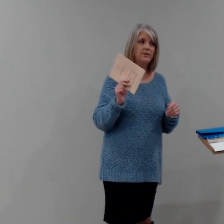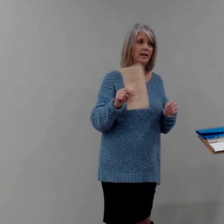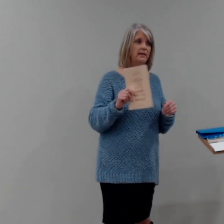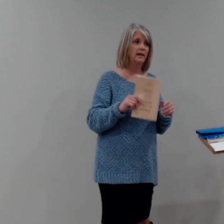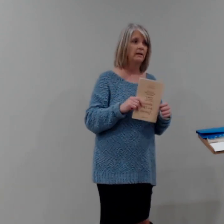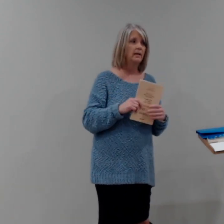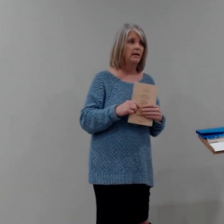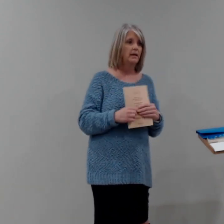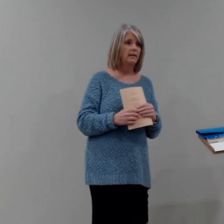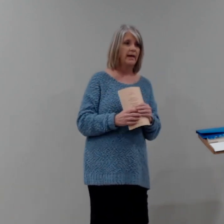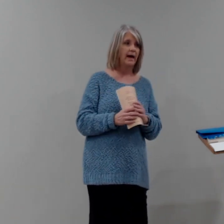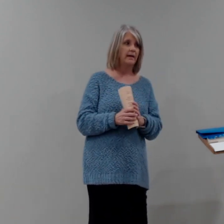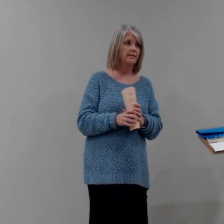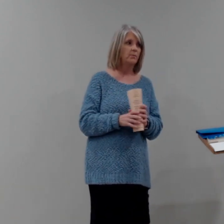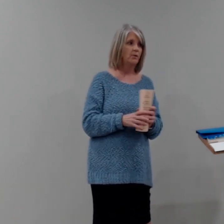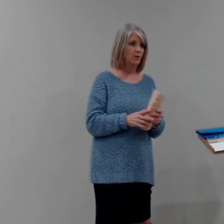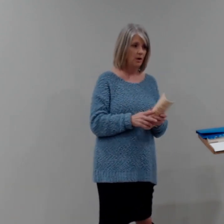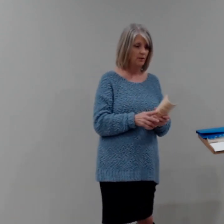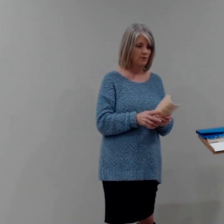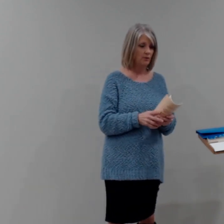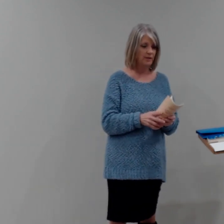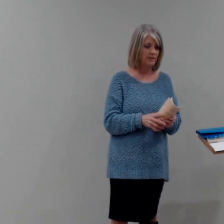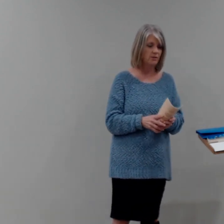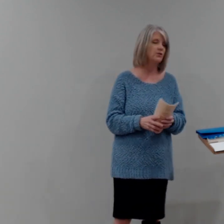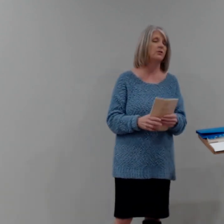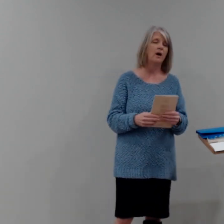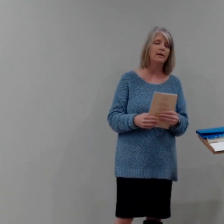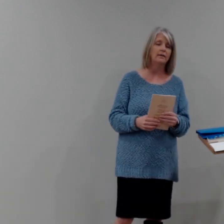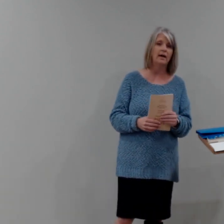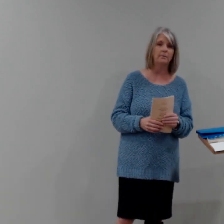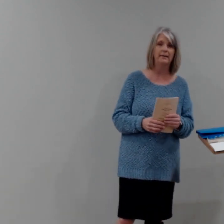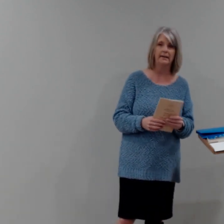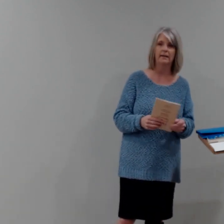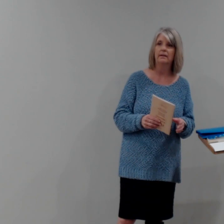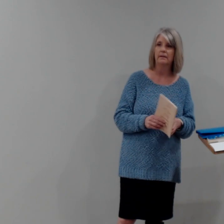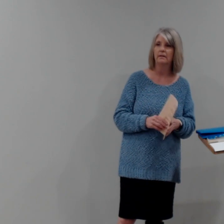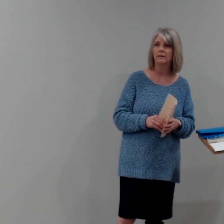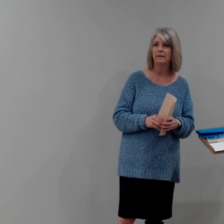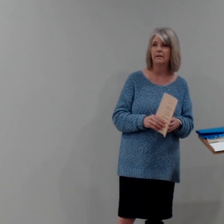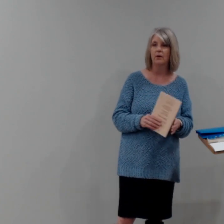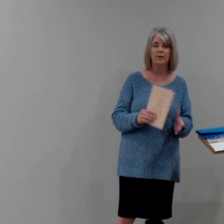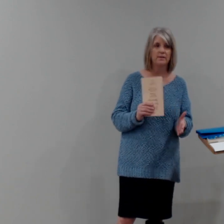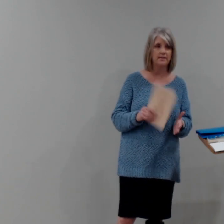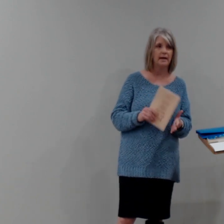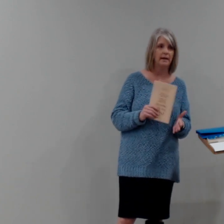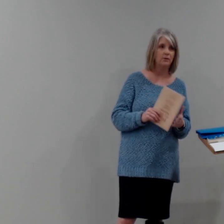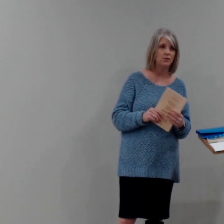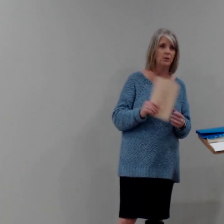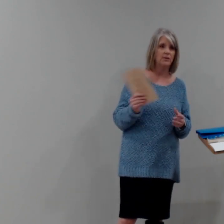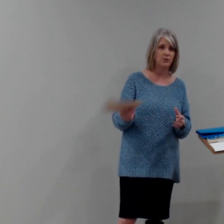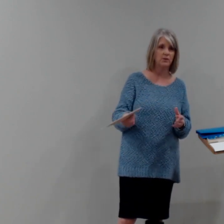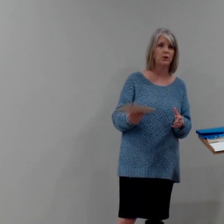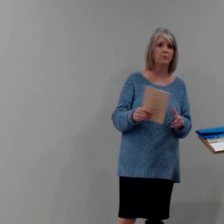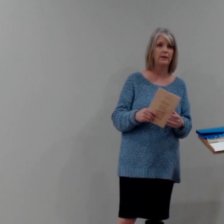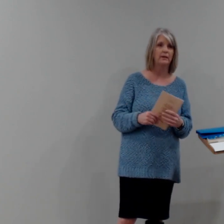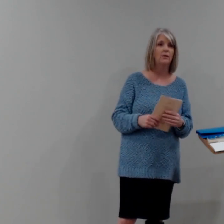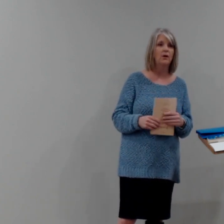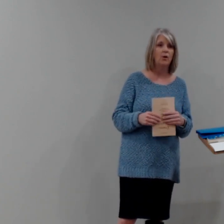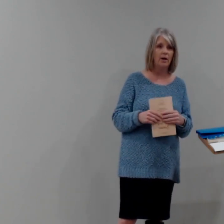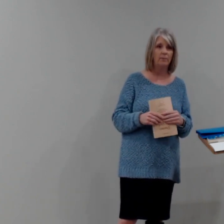you that Brother McConnell told us there's not a lot of men go into sign language, go into interpreting or helping